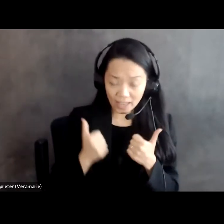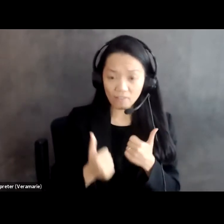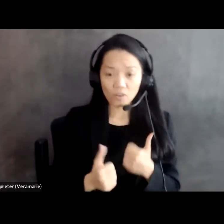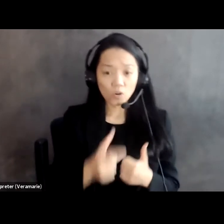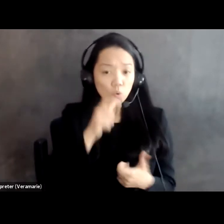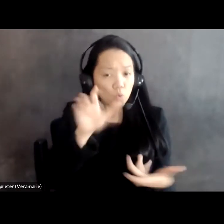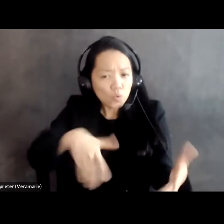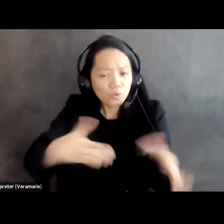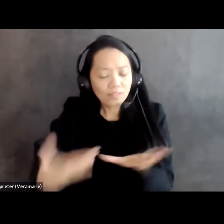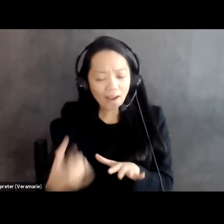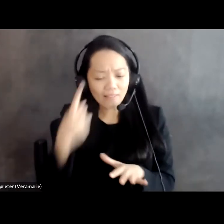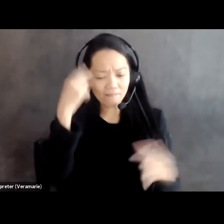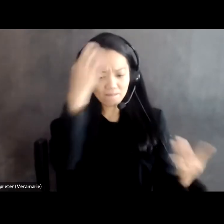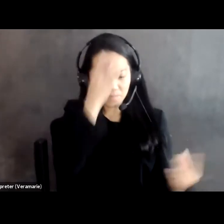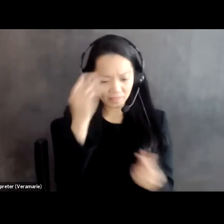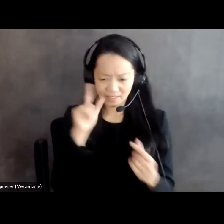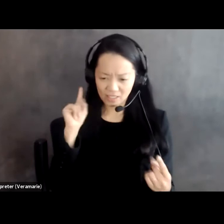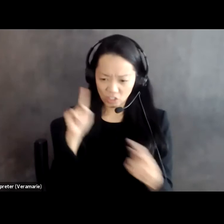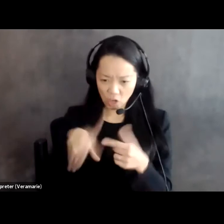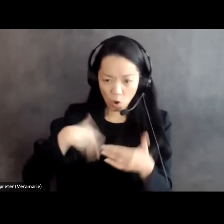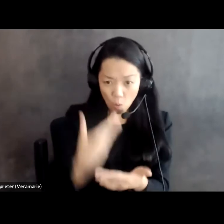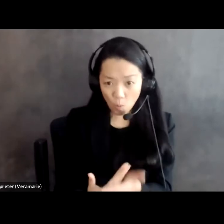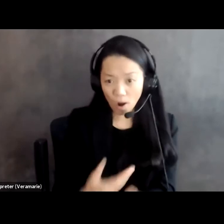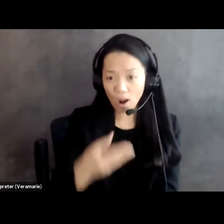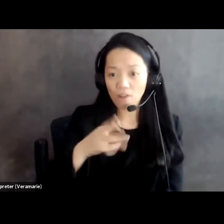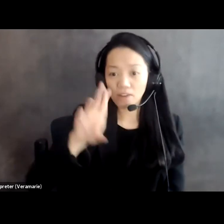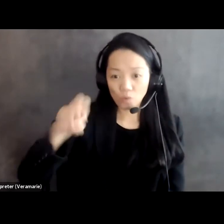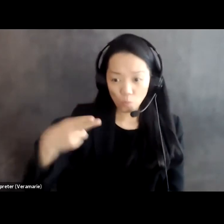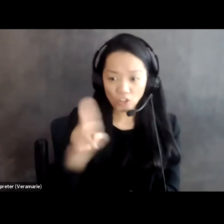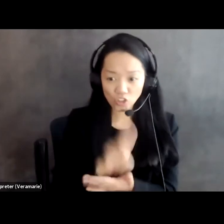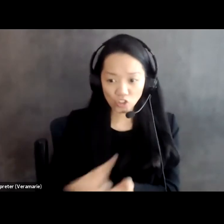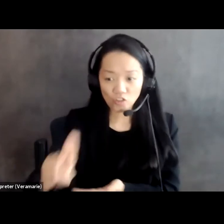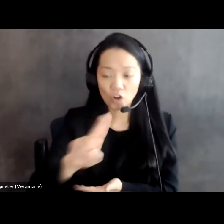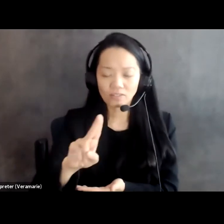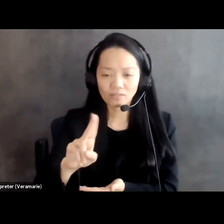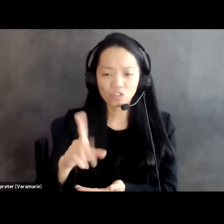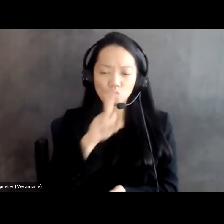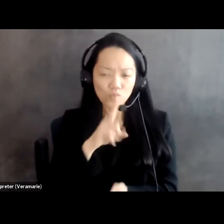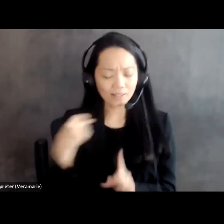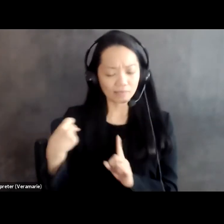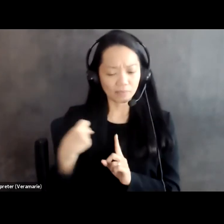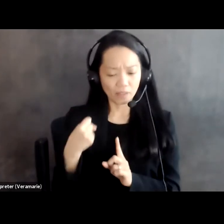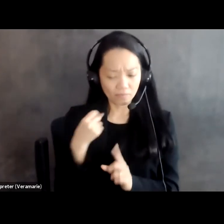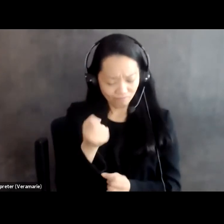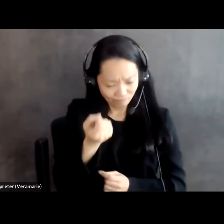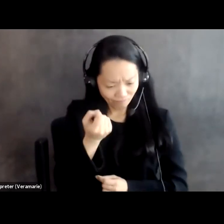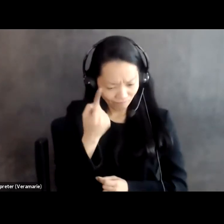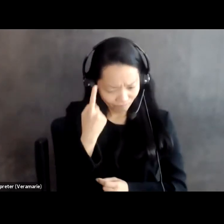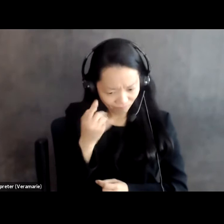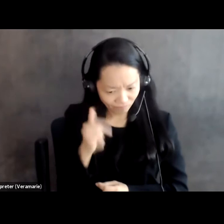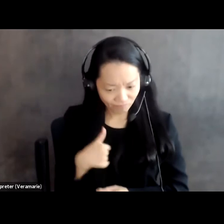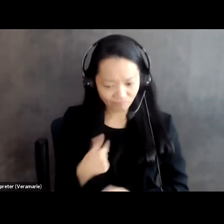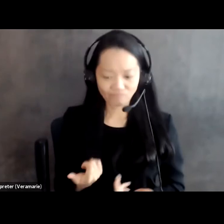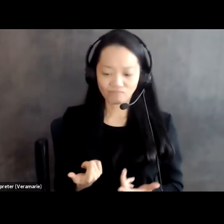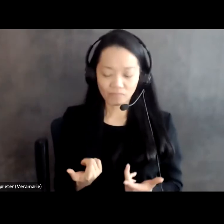it really wasn't until I came to Rush that it really struck me. I describe it